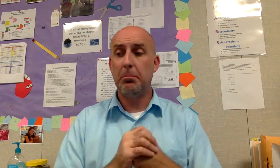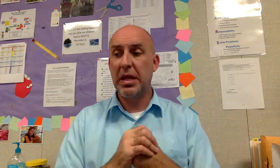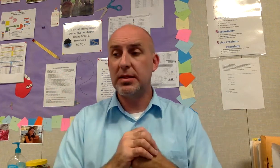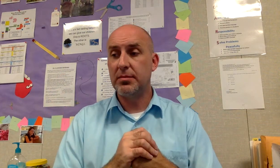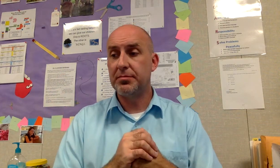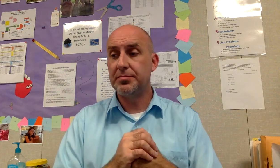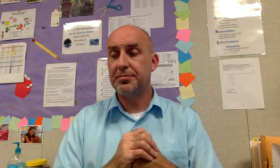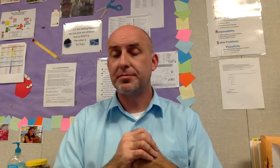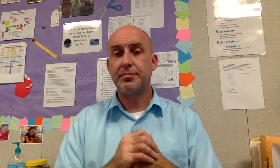bent.